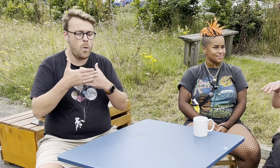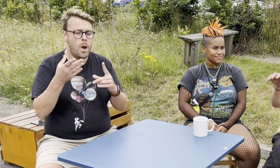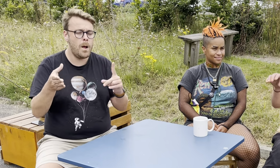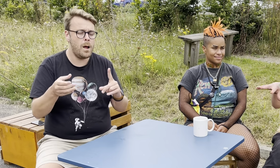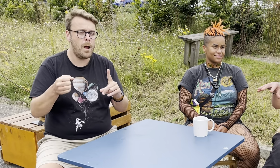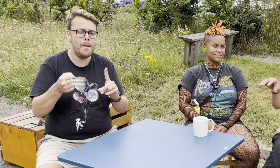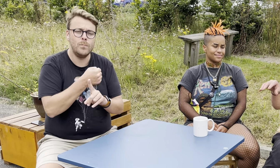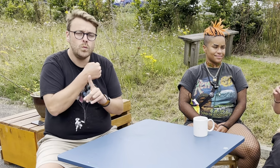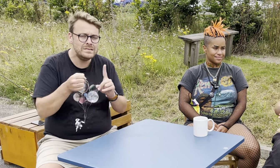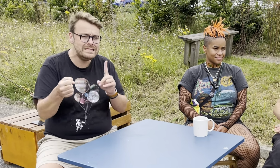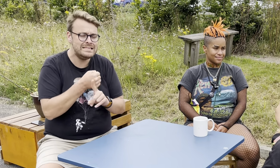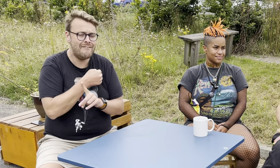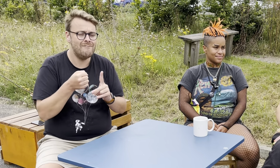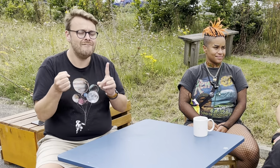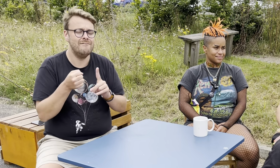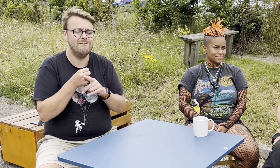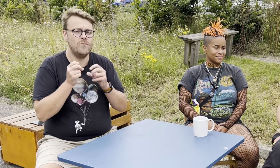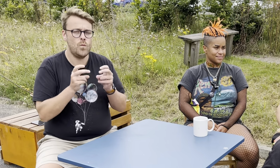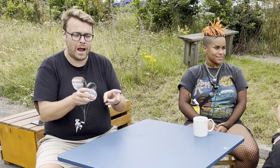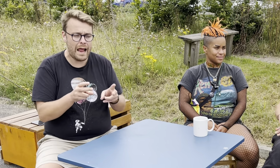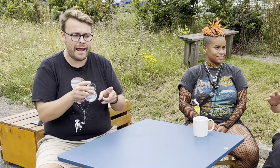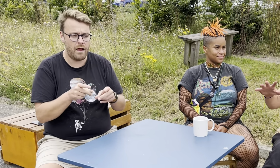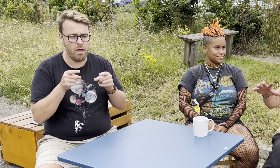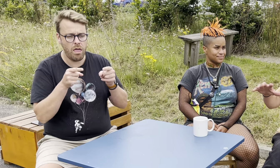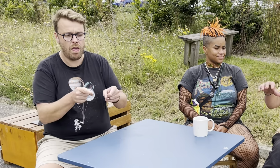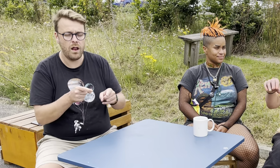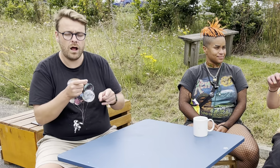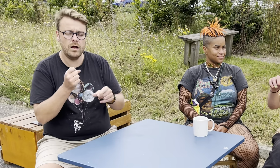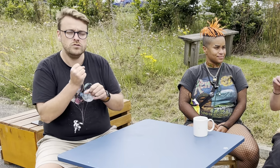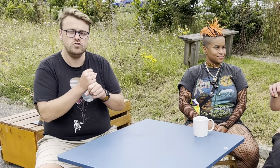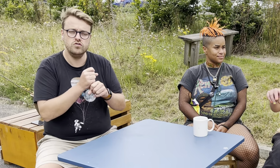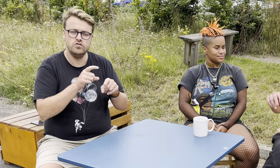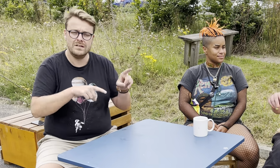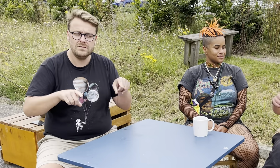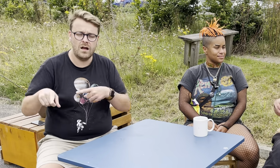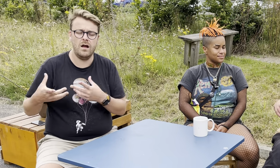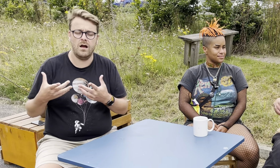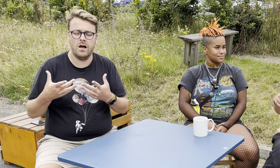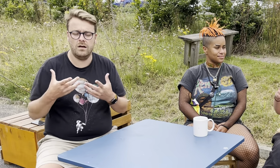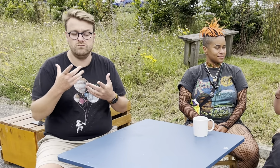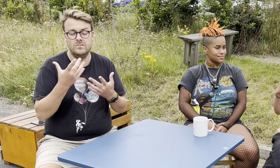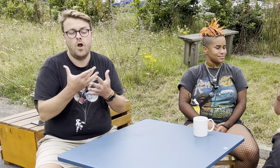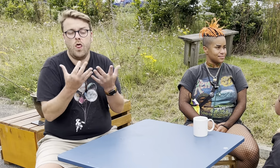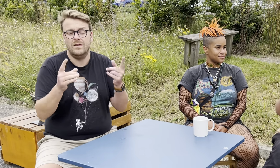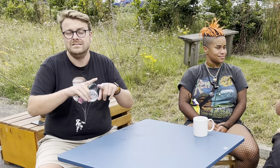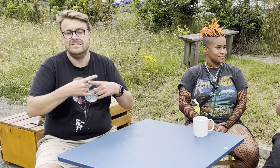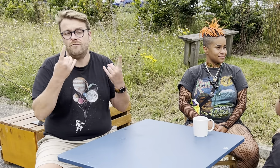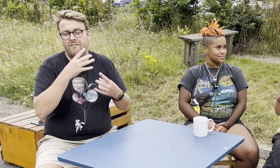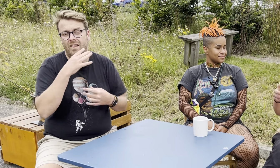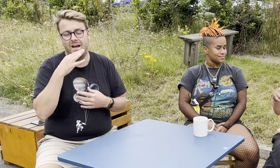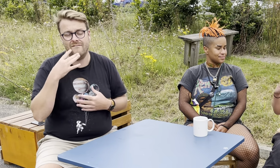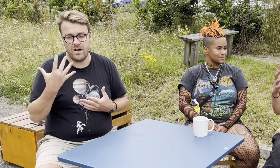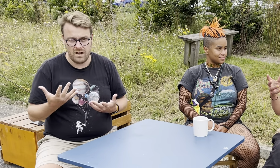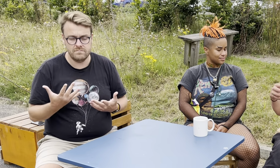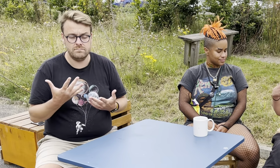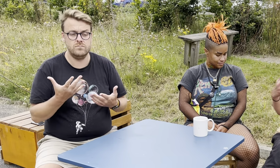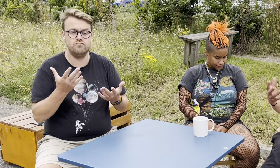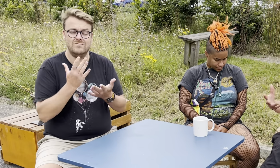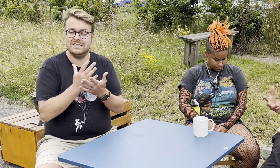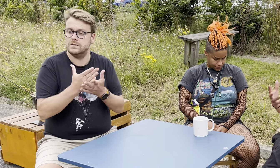different flavors. And what's been nice this week with the kind of experimental